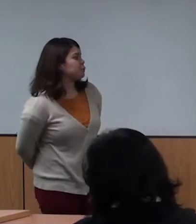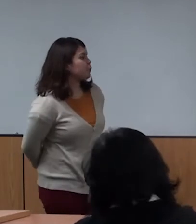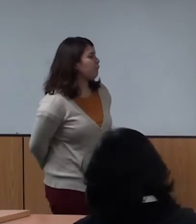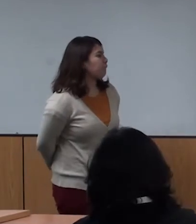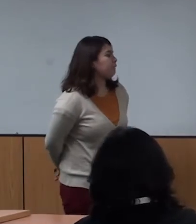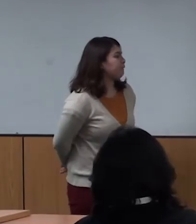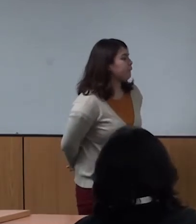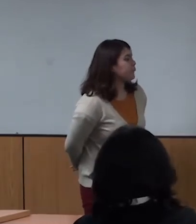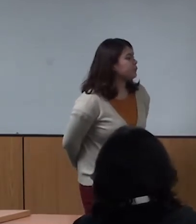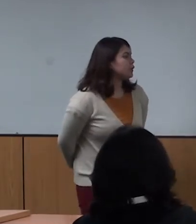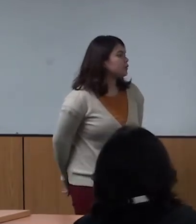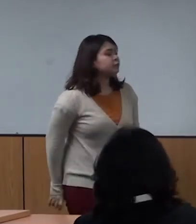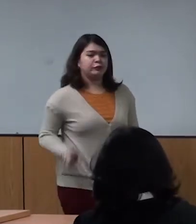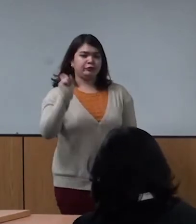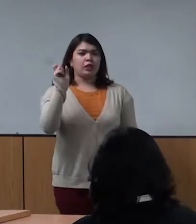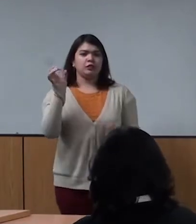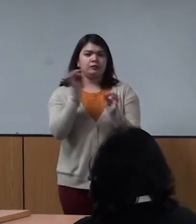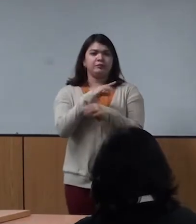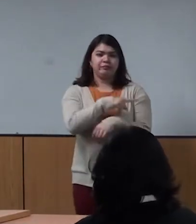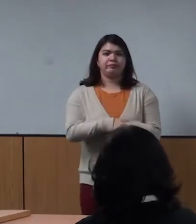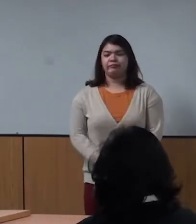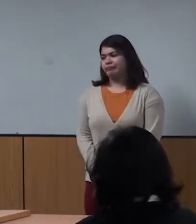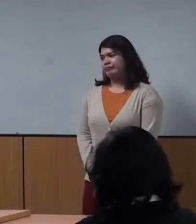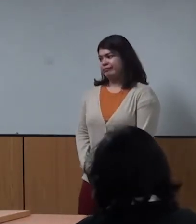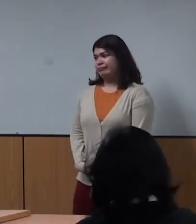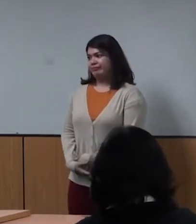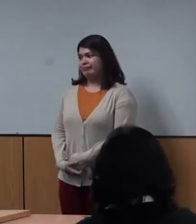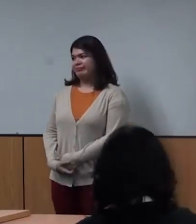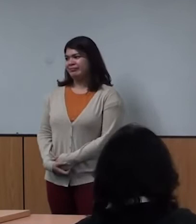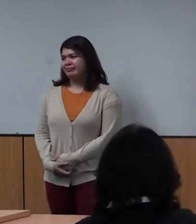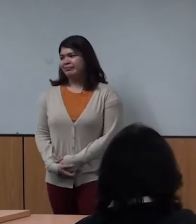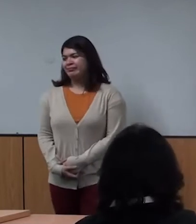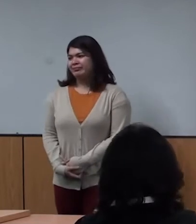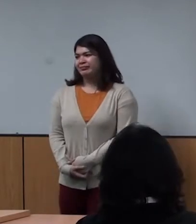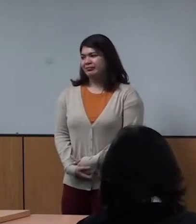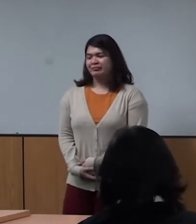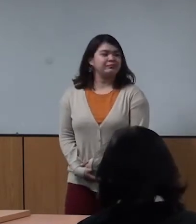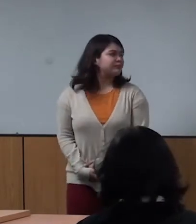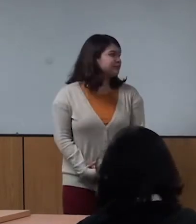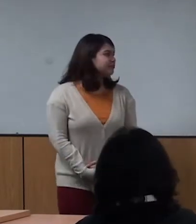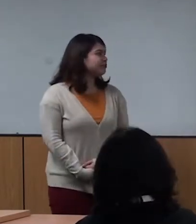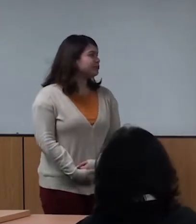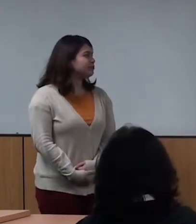then provide immediate feedback and direction to students. So feedback